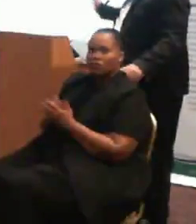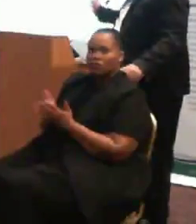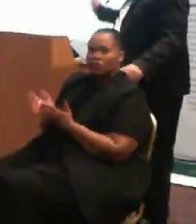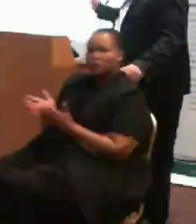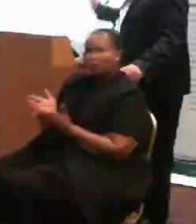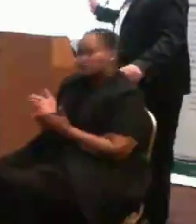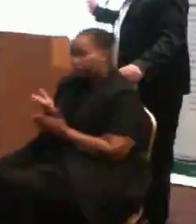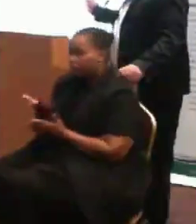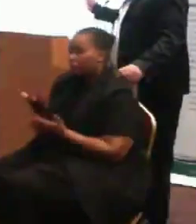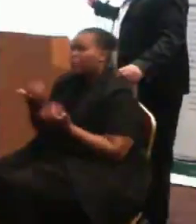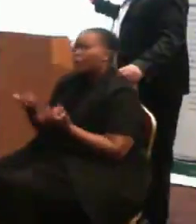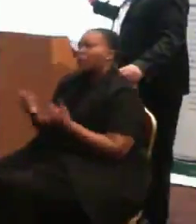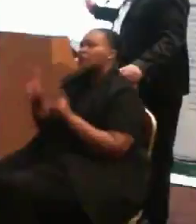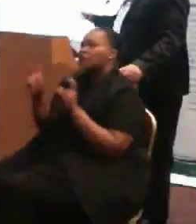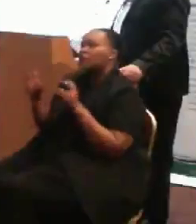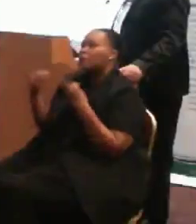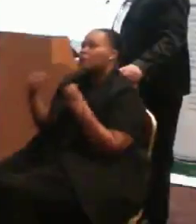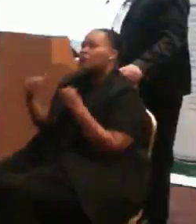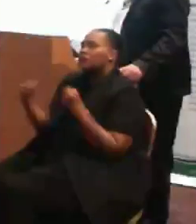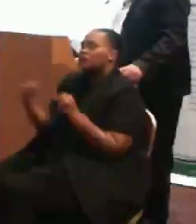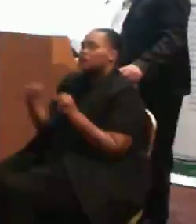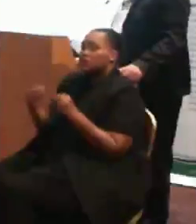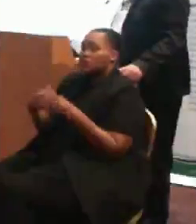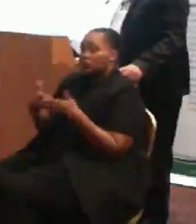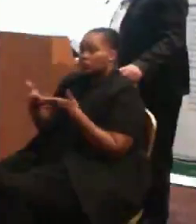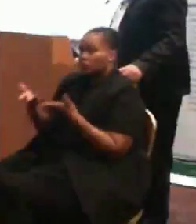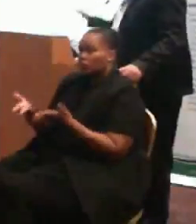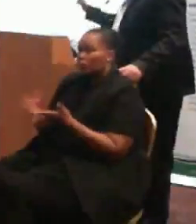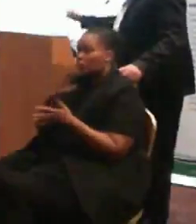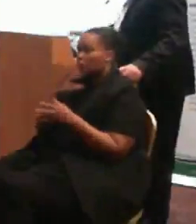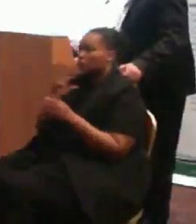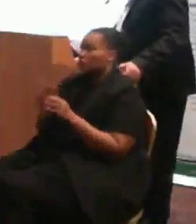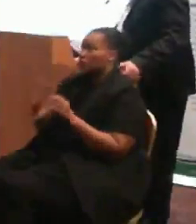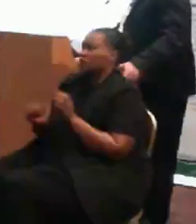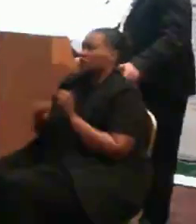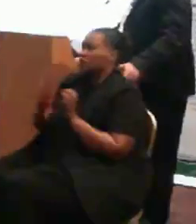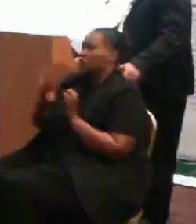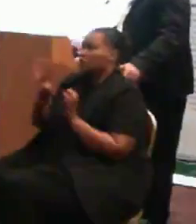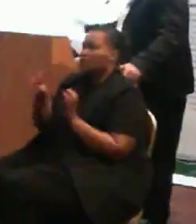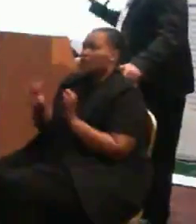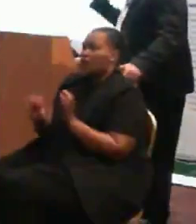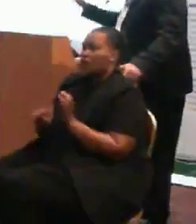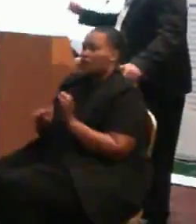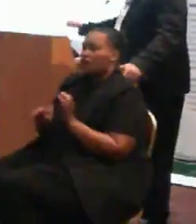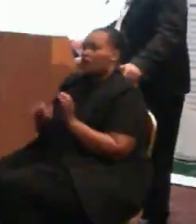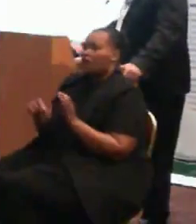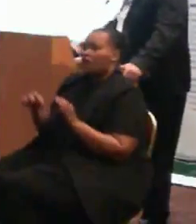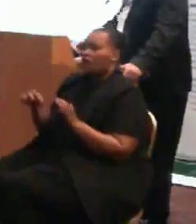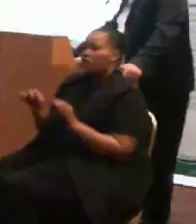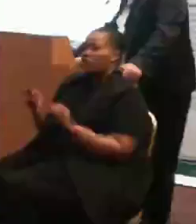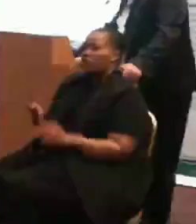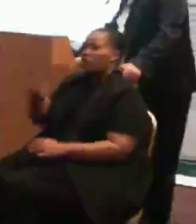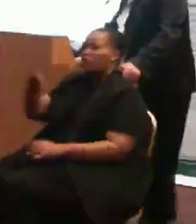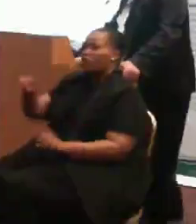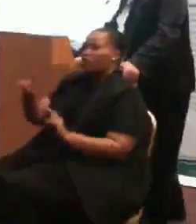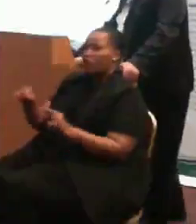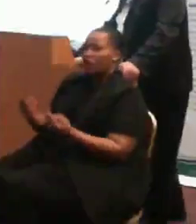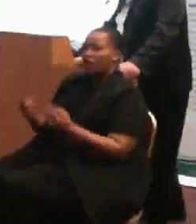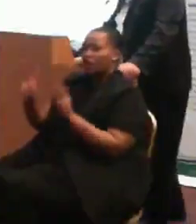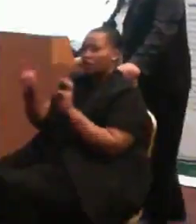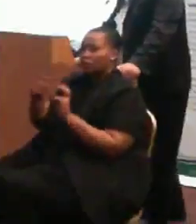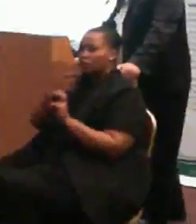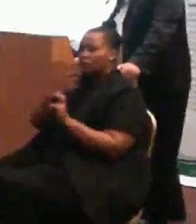business as usual, South Africa cannot afford Eskom. And Eskom acknowledges that. Because in their own application, they acknowledge they're going to